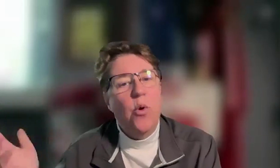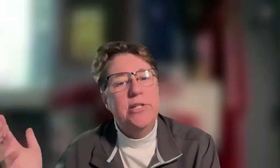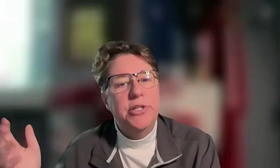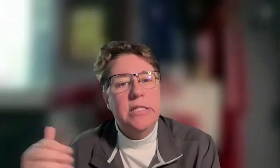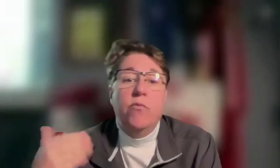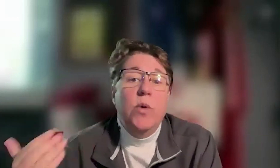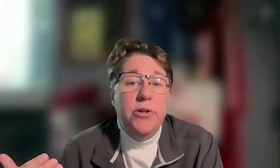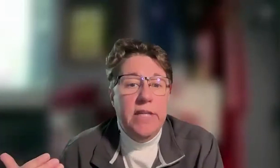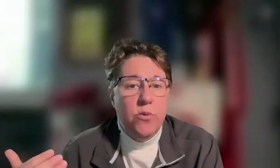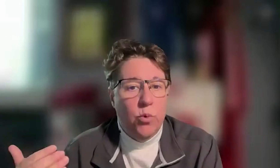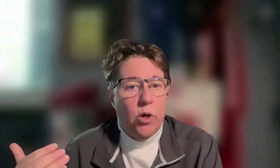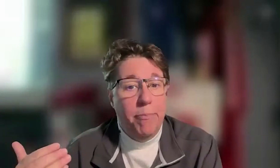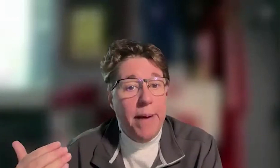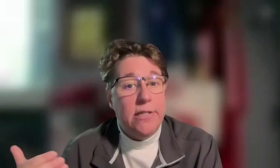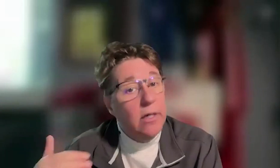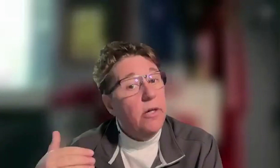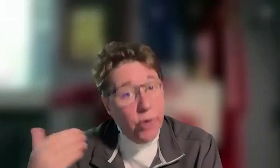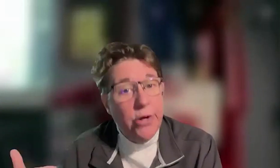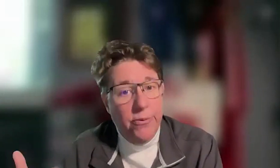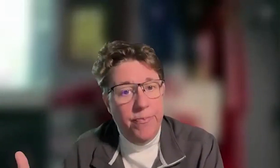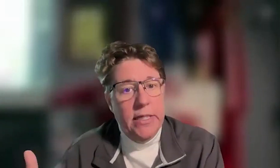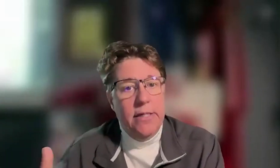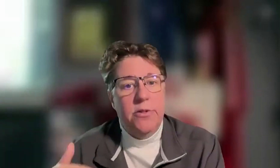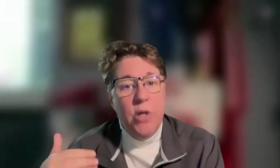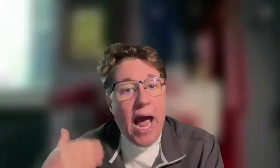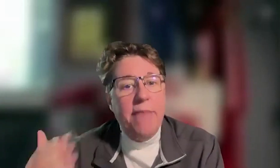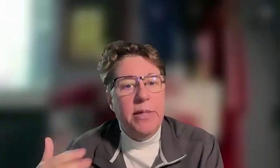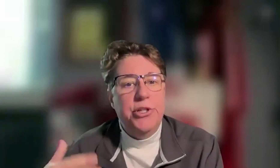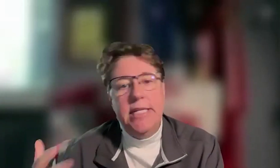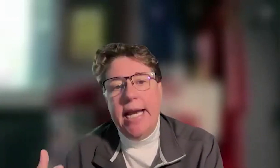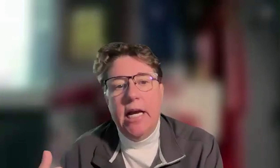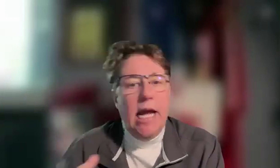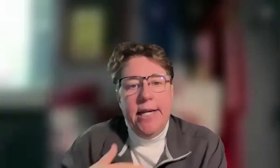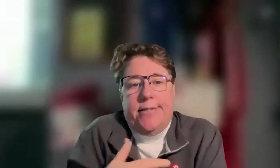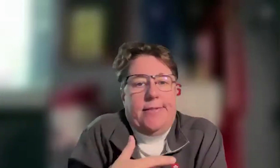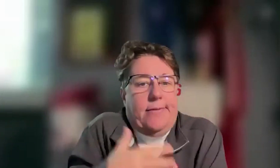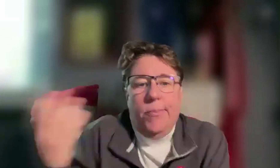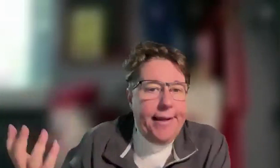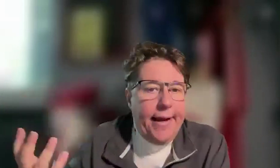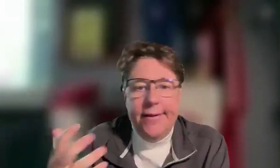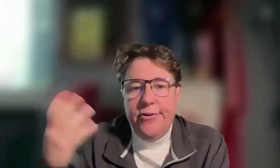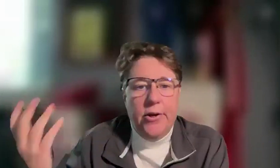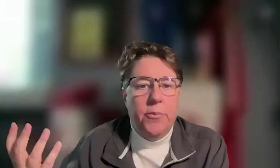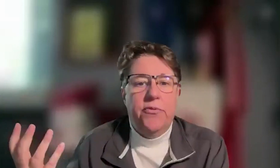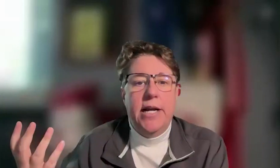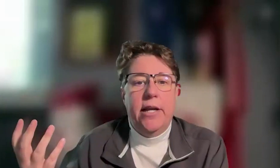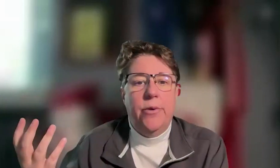you want, of questions of which of these would work best for you. So if you have a bunch of data and it's open data that you could almost find